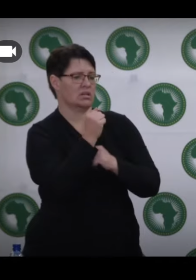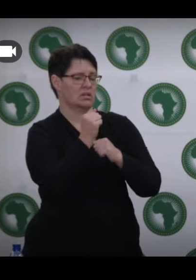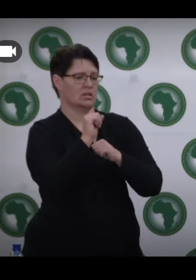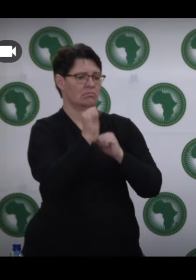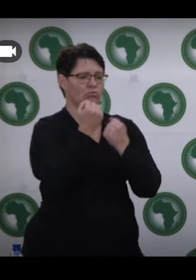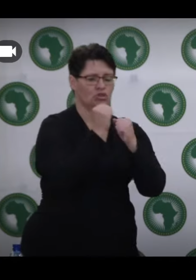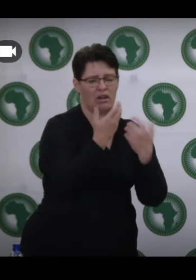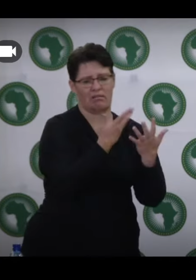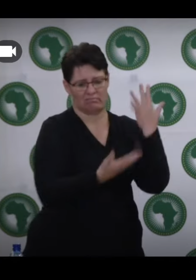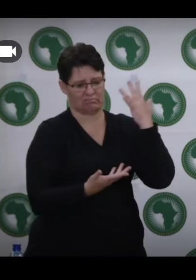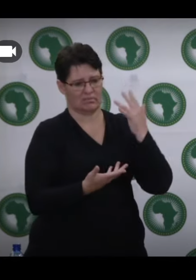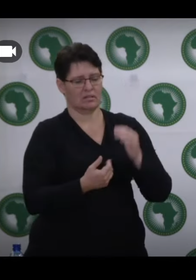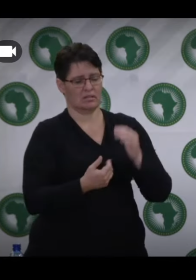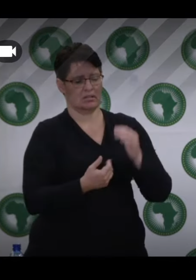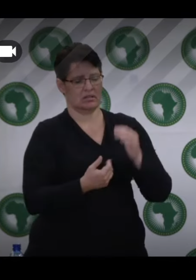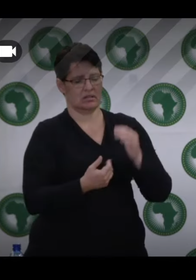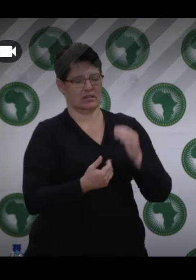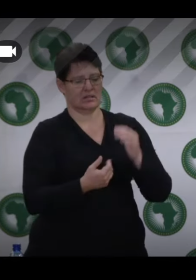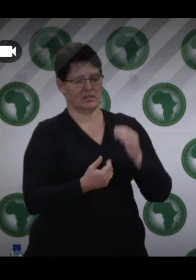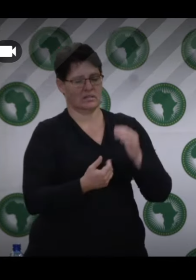machinery.